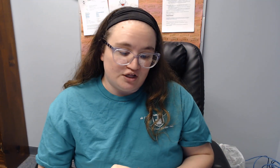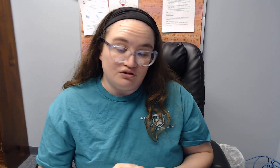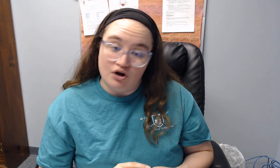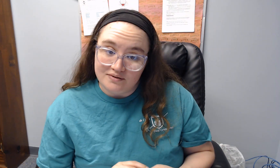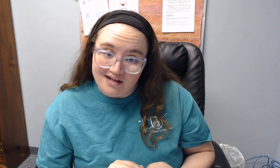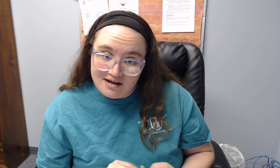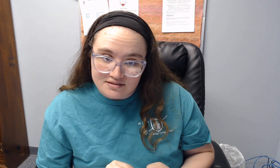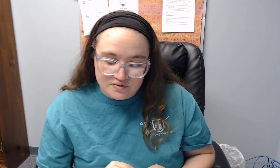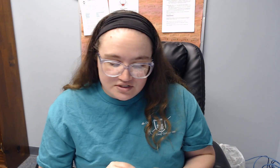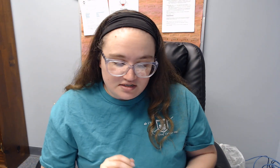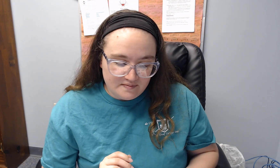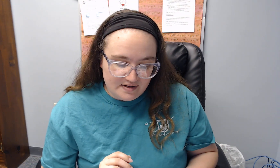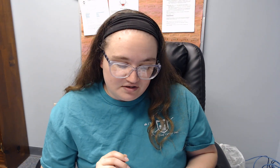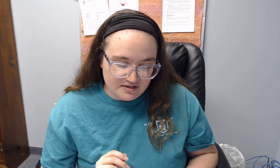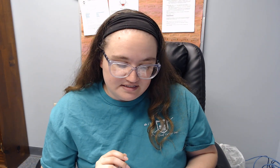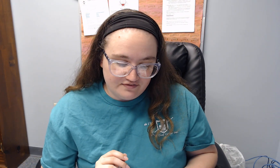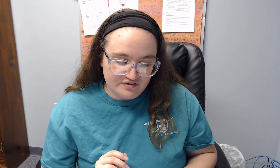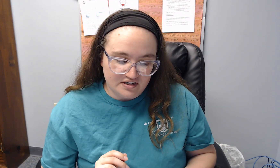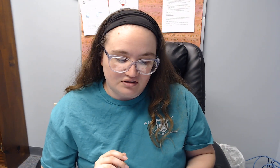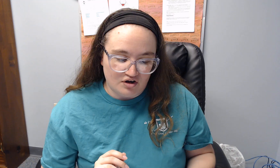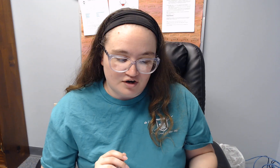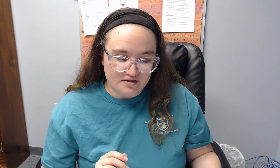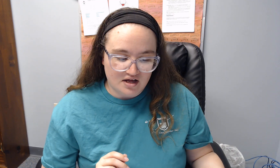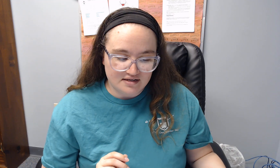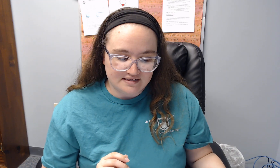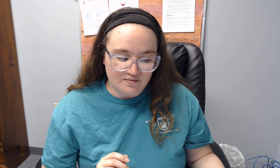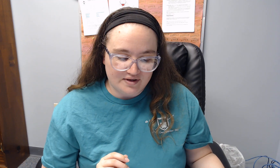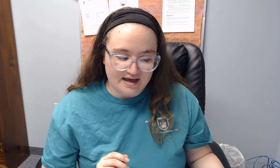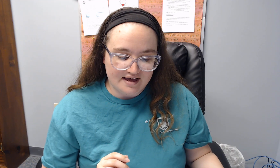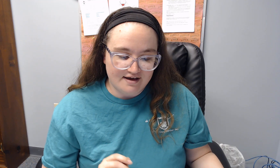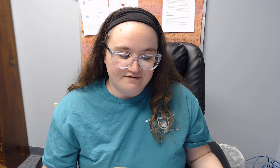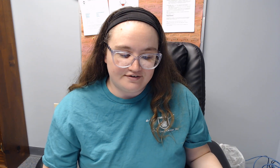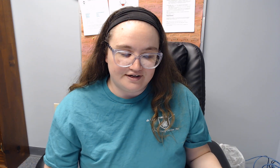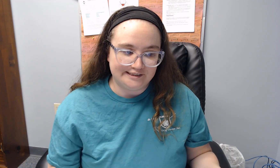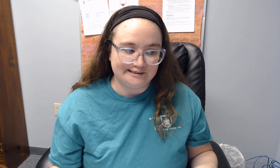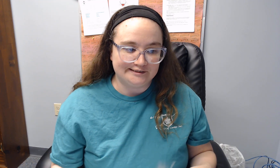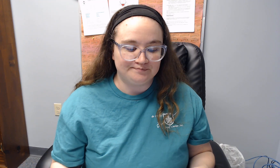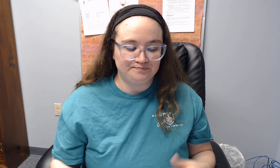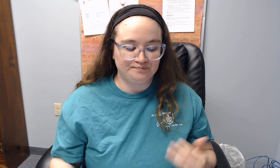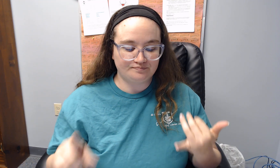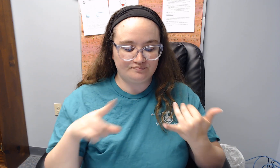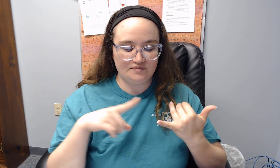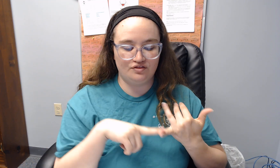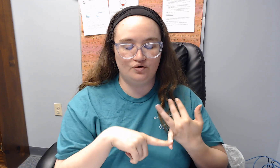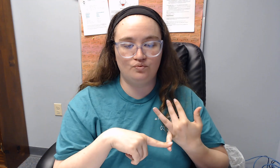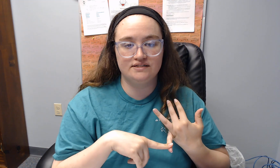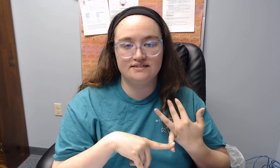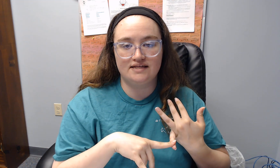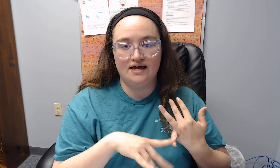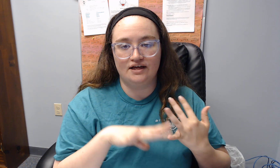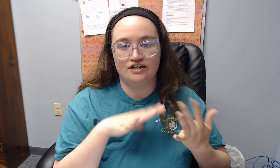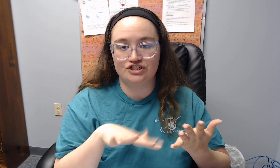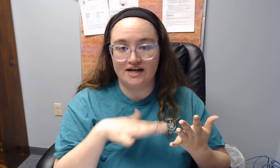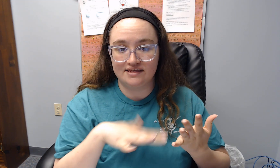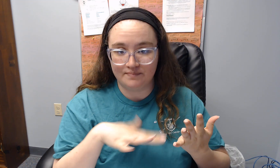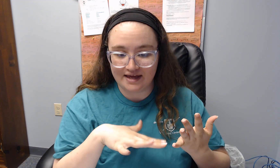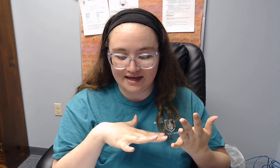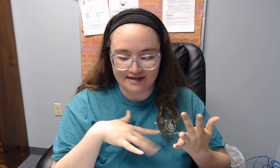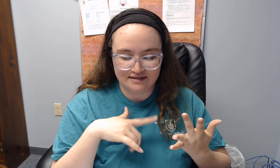Alarm clocks. We talked about the different alarm clocks that we have. The ones that shake the bed, the